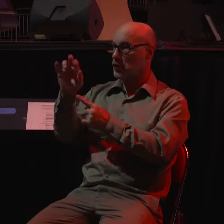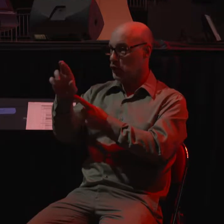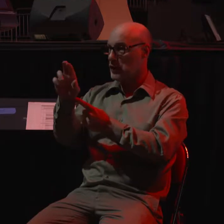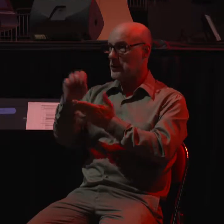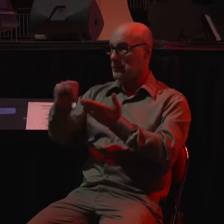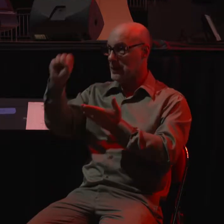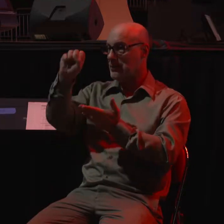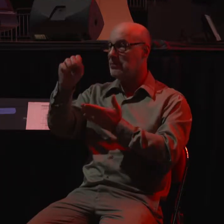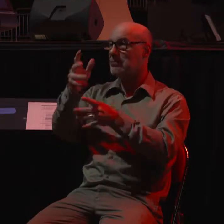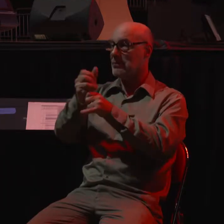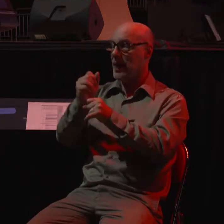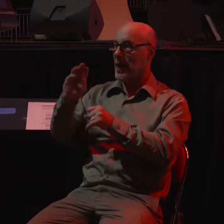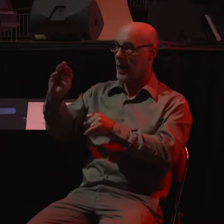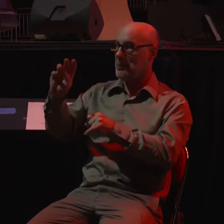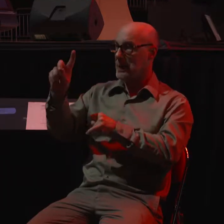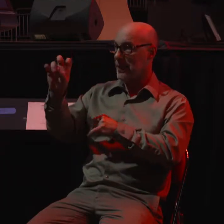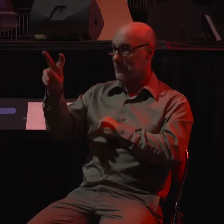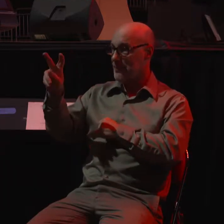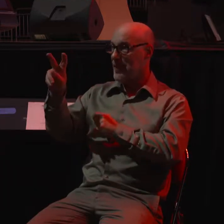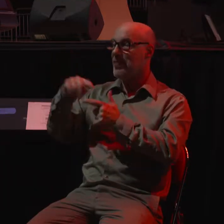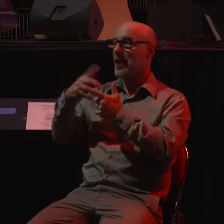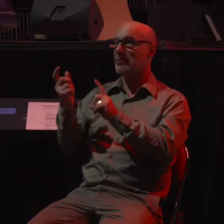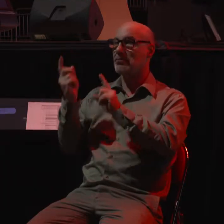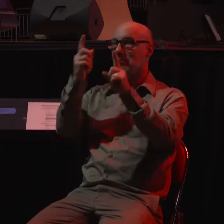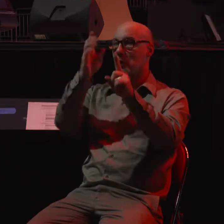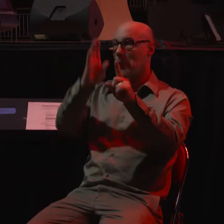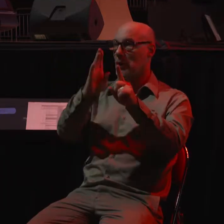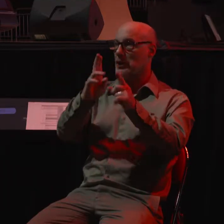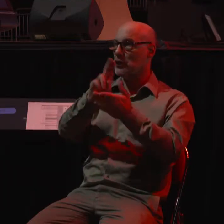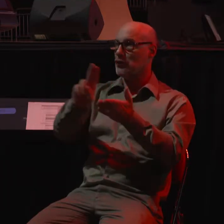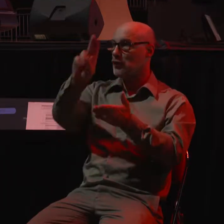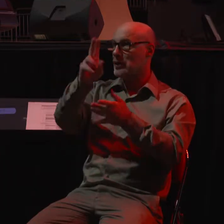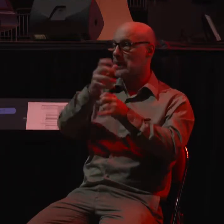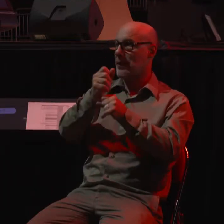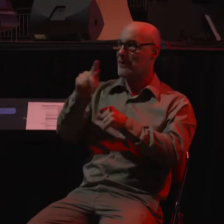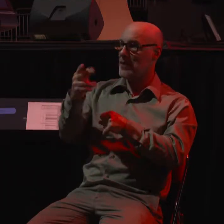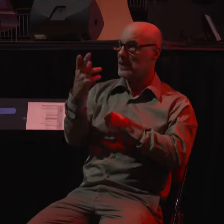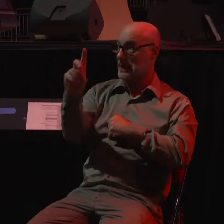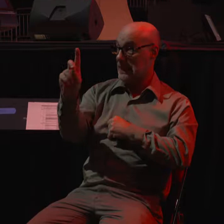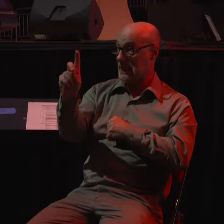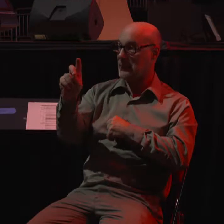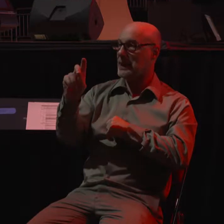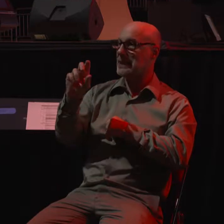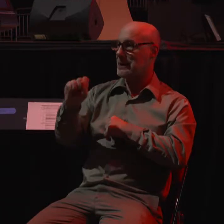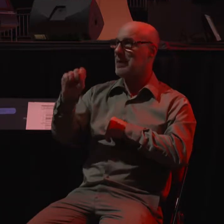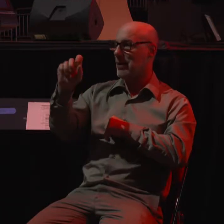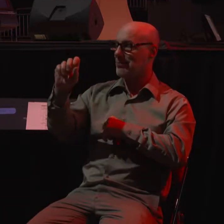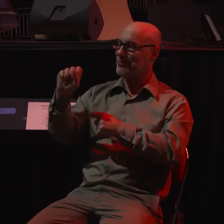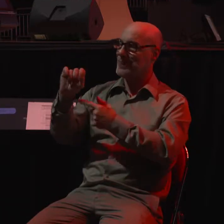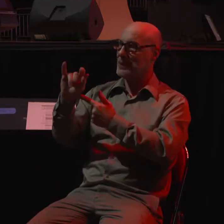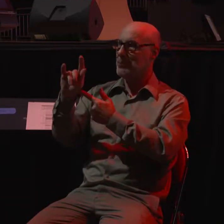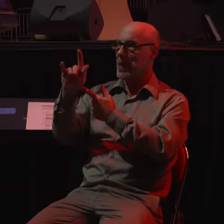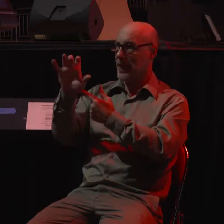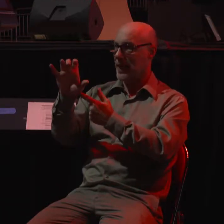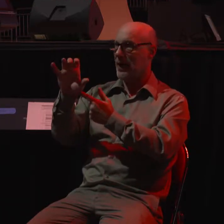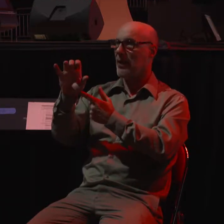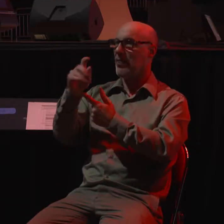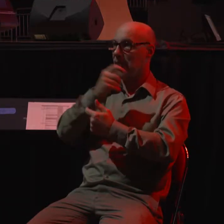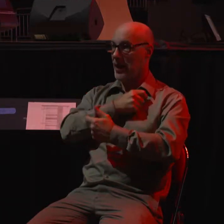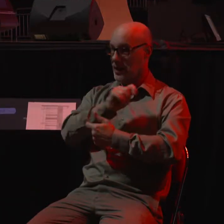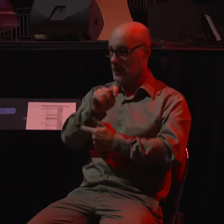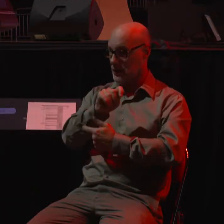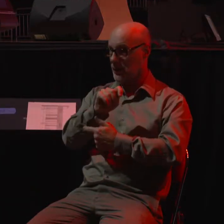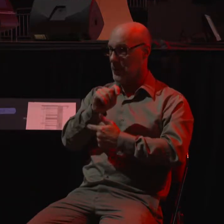MDiv, and then finally to Boston University, where he received a PhD in systematic theology. Now, I should have introduced